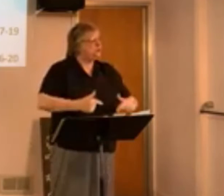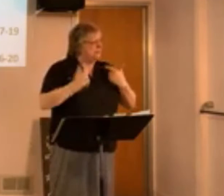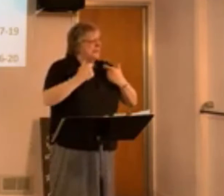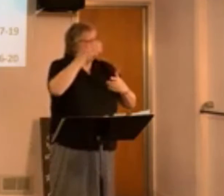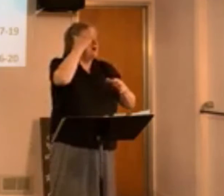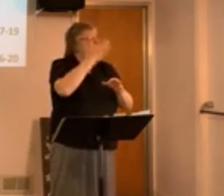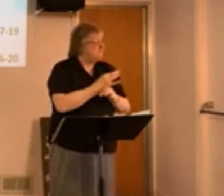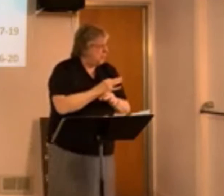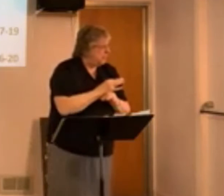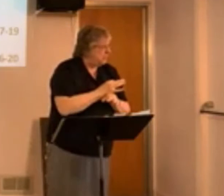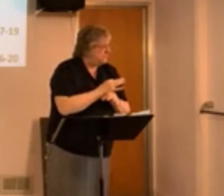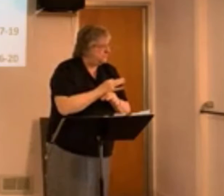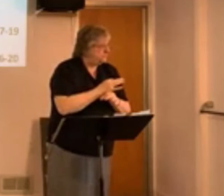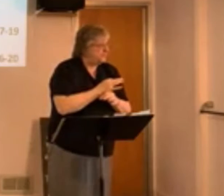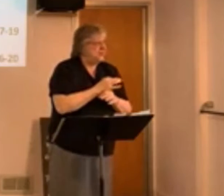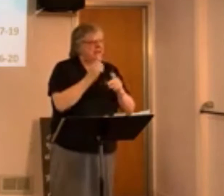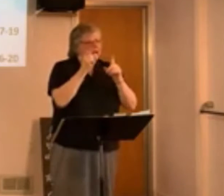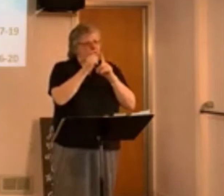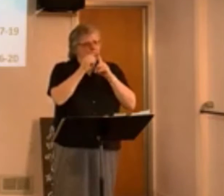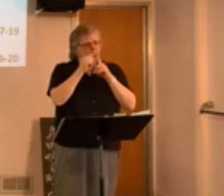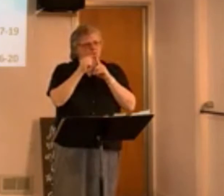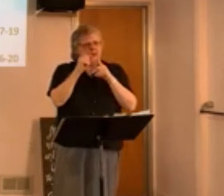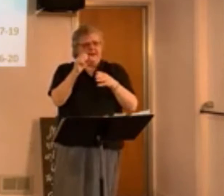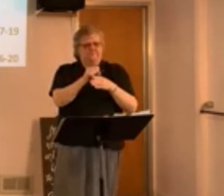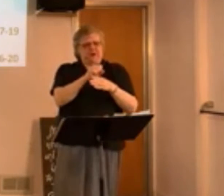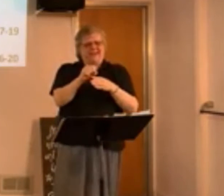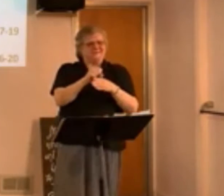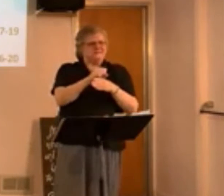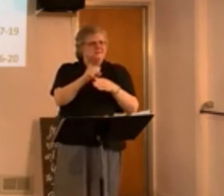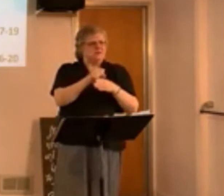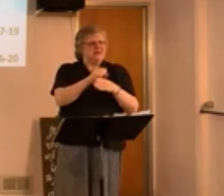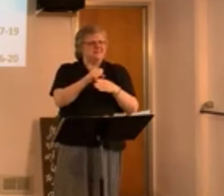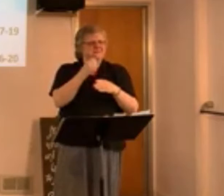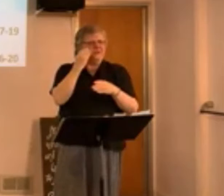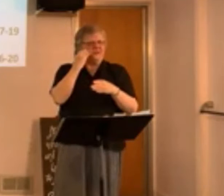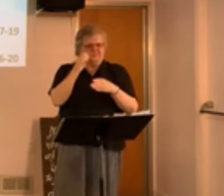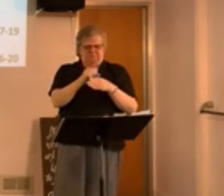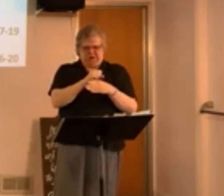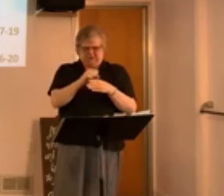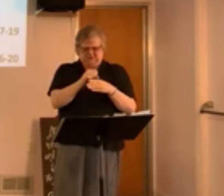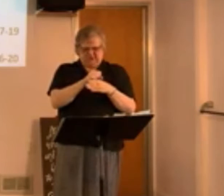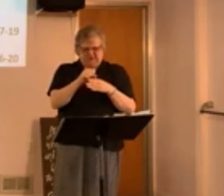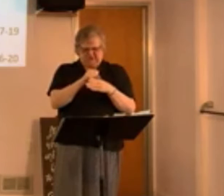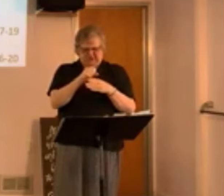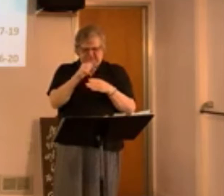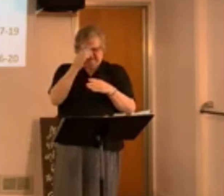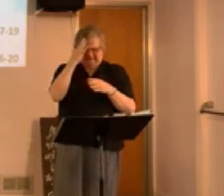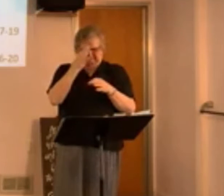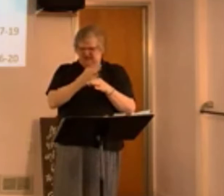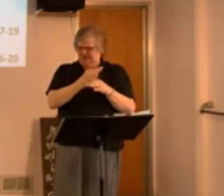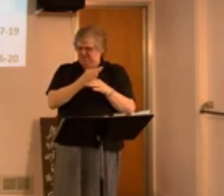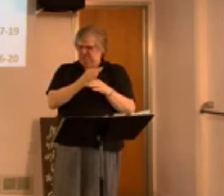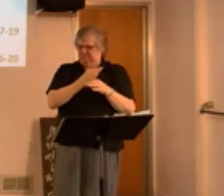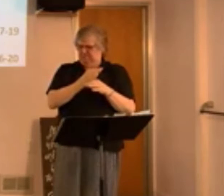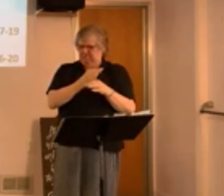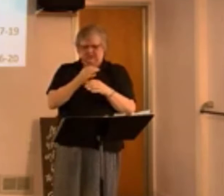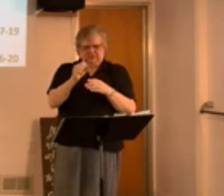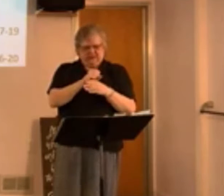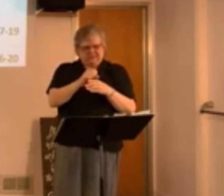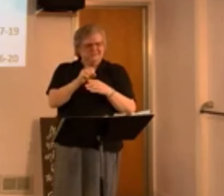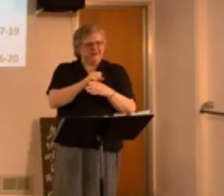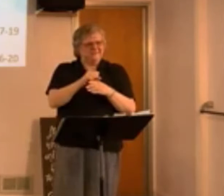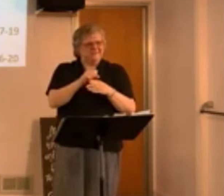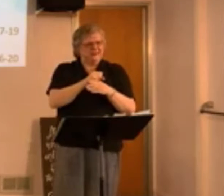faith. Now, the word practice, when we think about living out our faith, it's a practice because we're going to make some